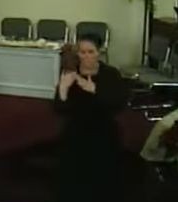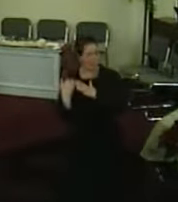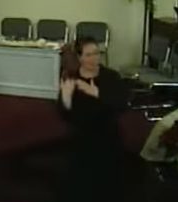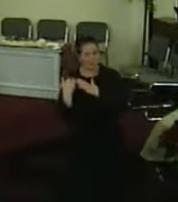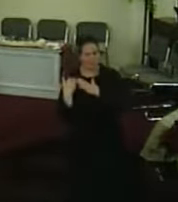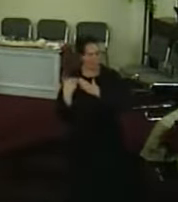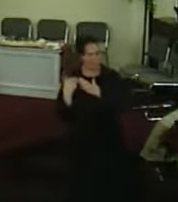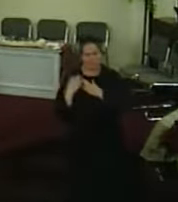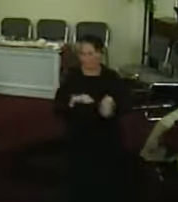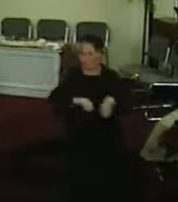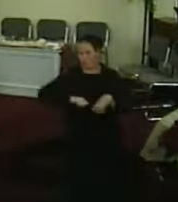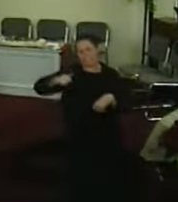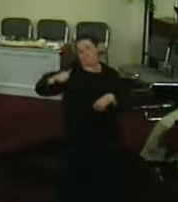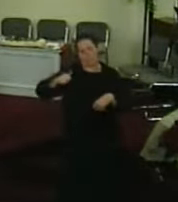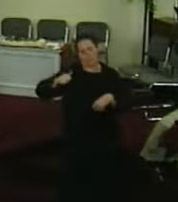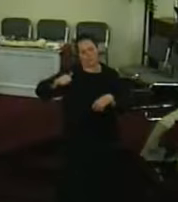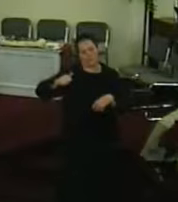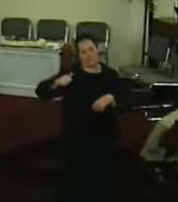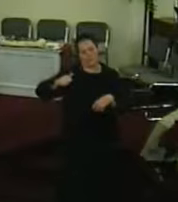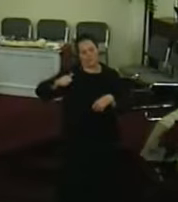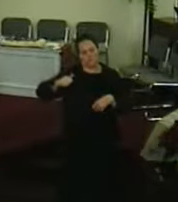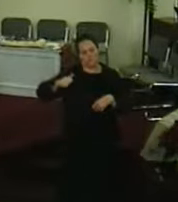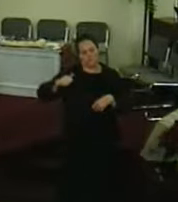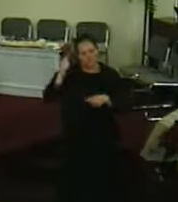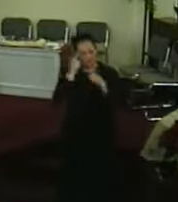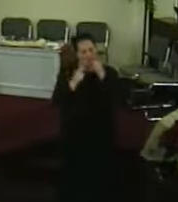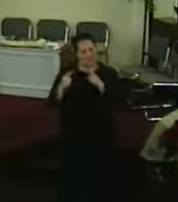consider the negatives in his life.